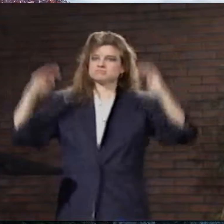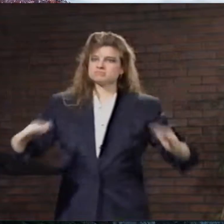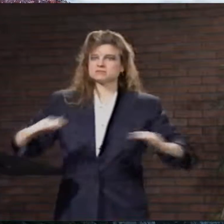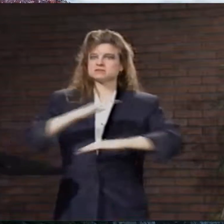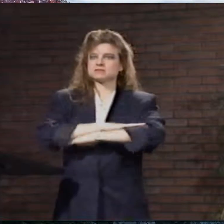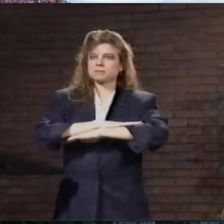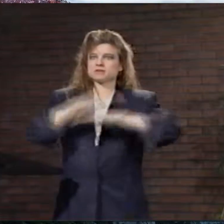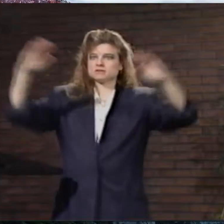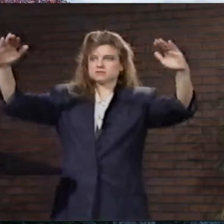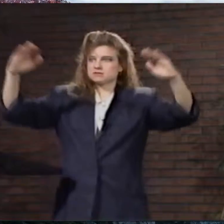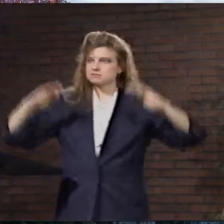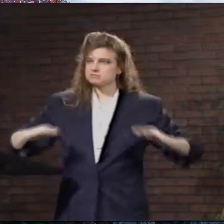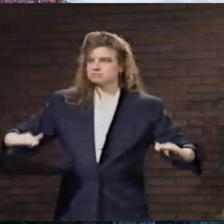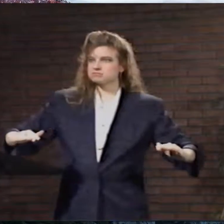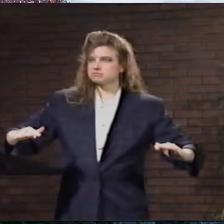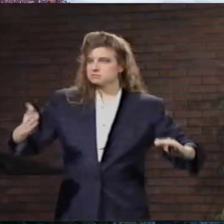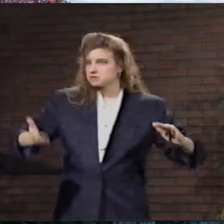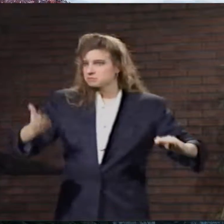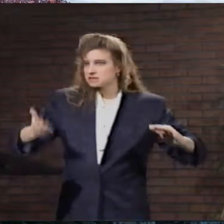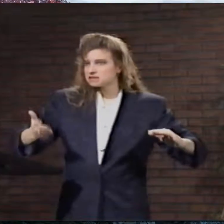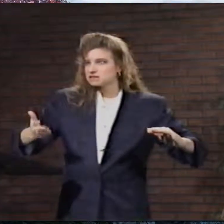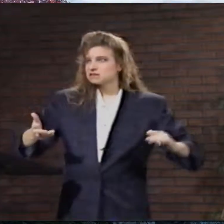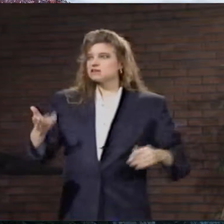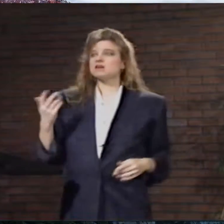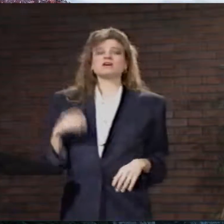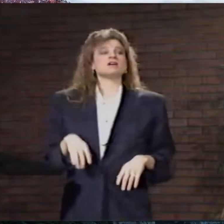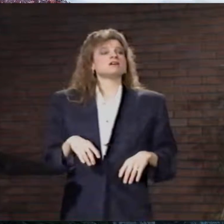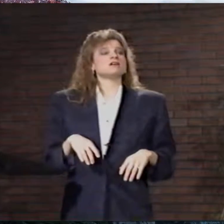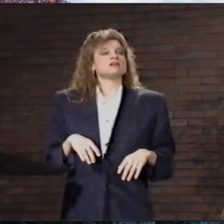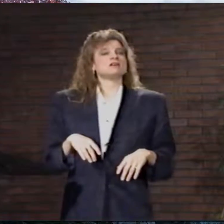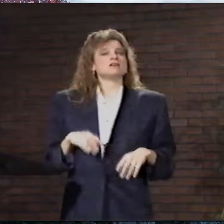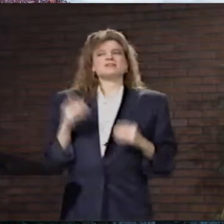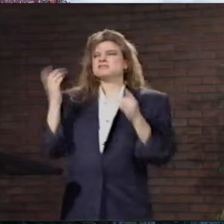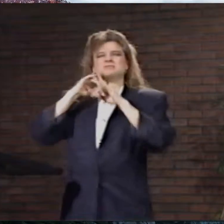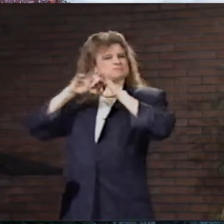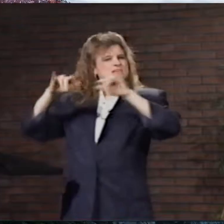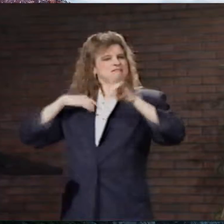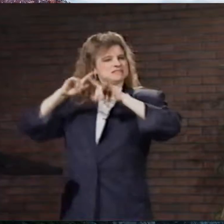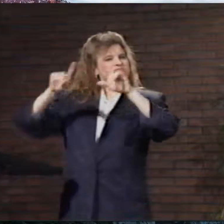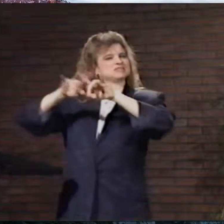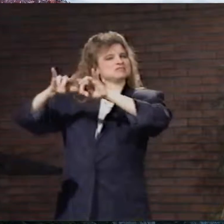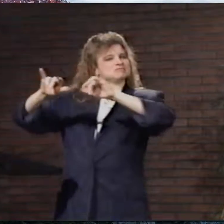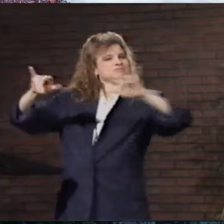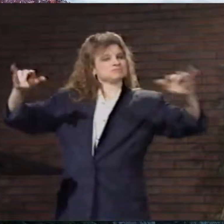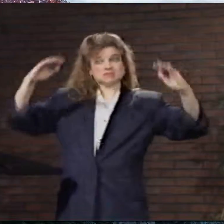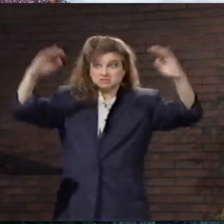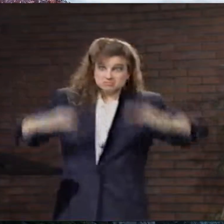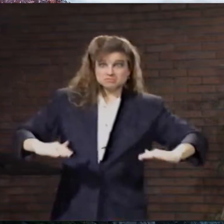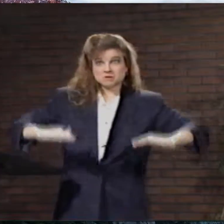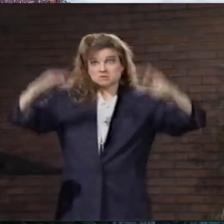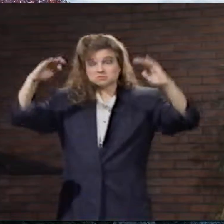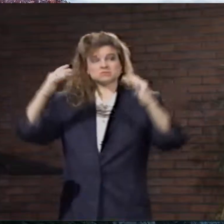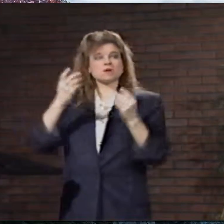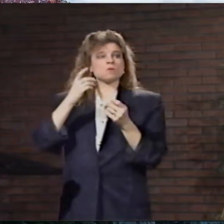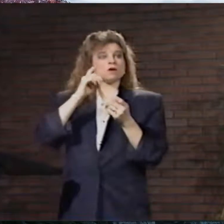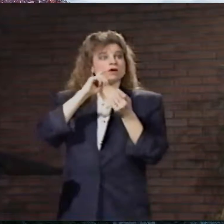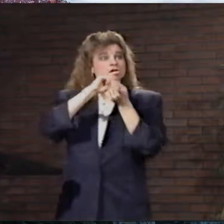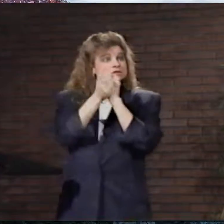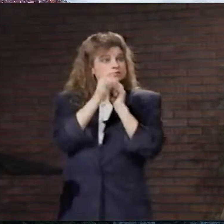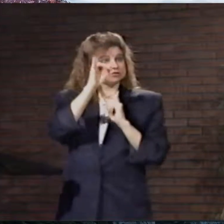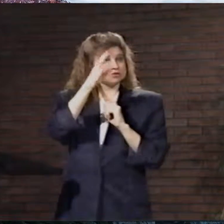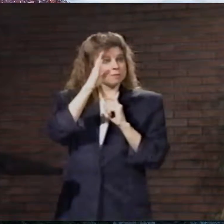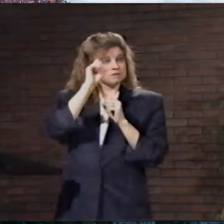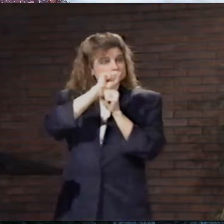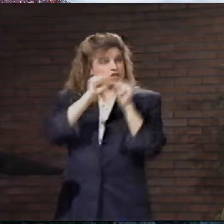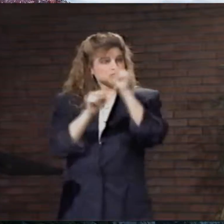reasonable accommodation for that would be to lower that table so they can see. There are various examples.